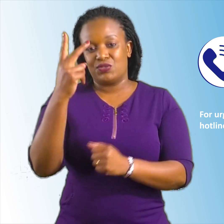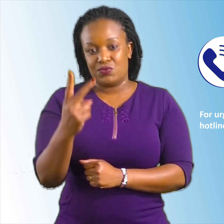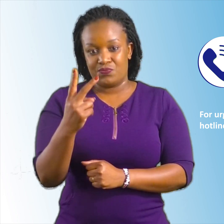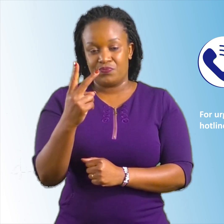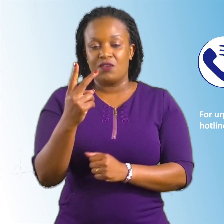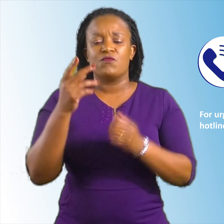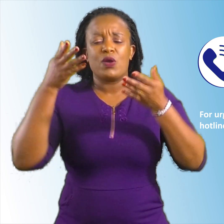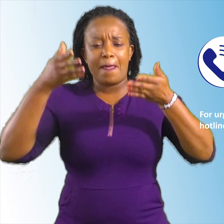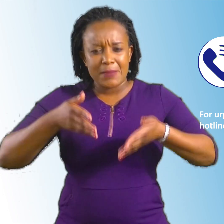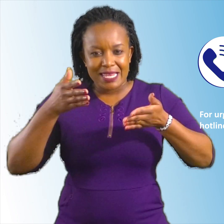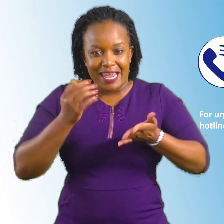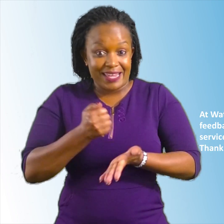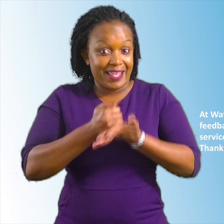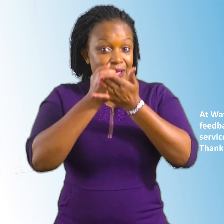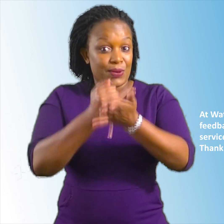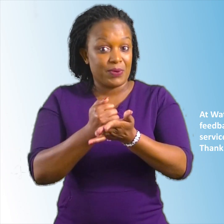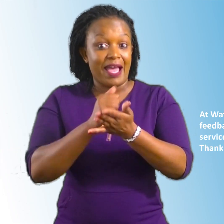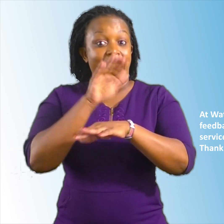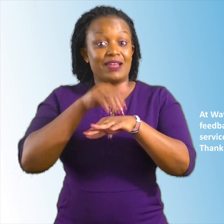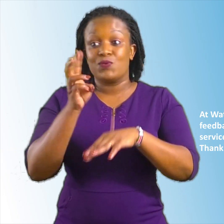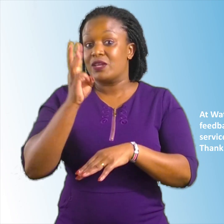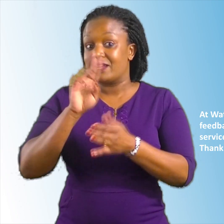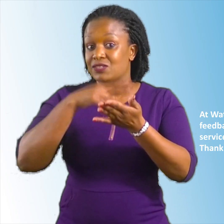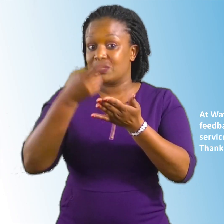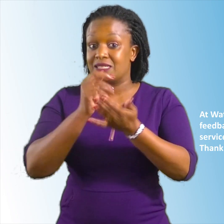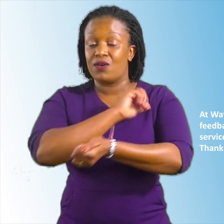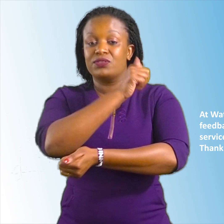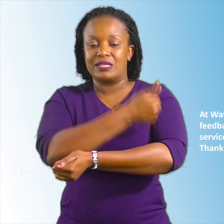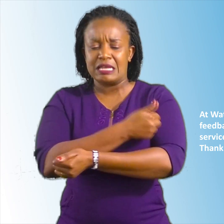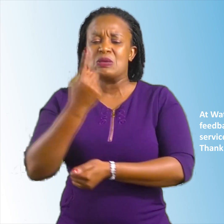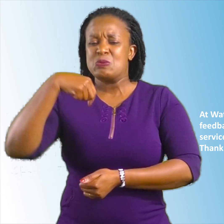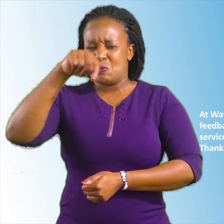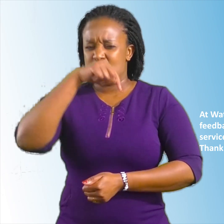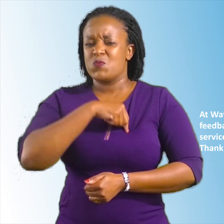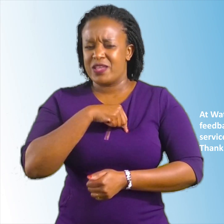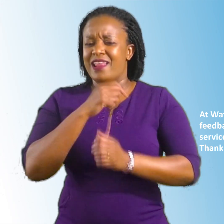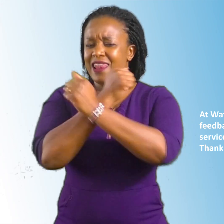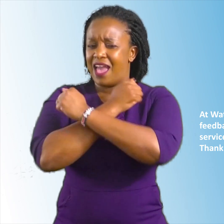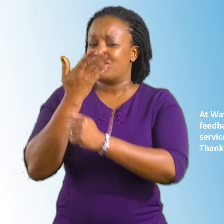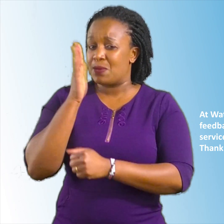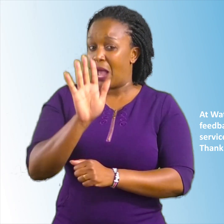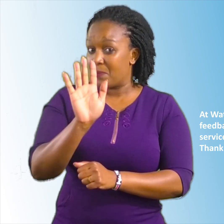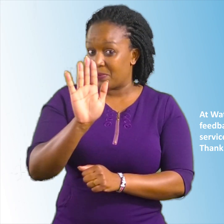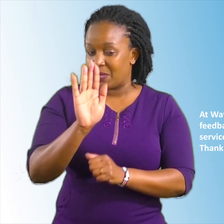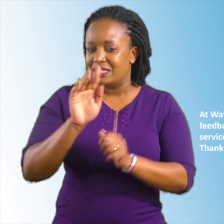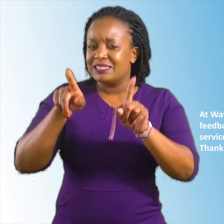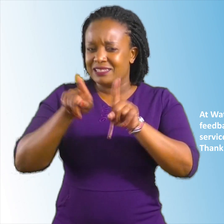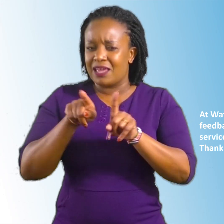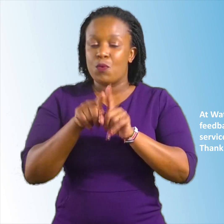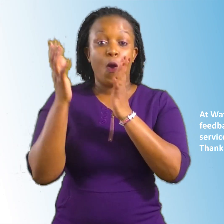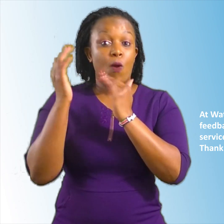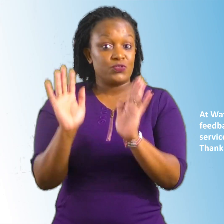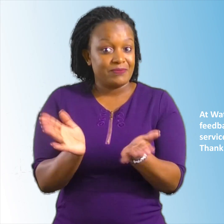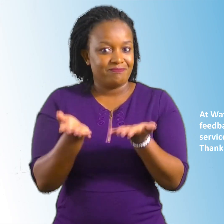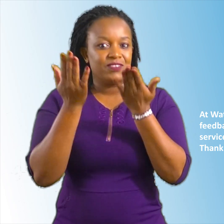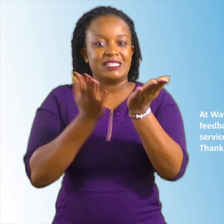0700056472 for immediate assistance. At Water Resources Authority, we value your feedback and strive to continuously improve